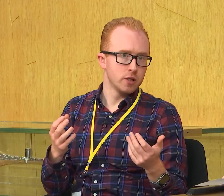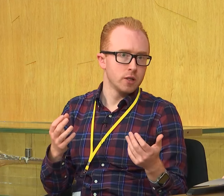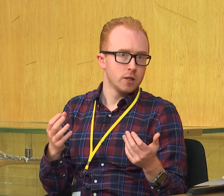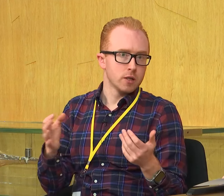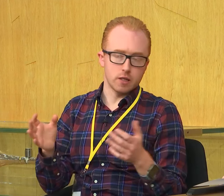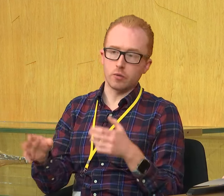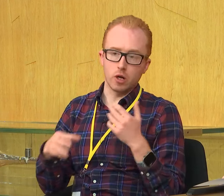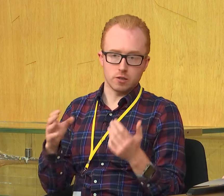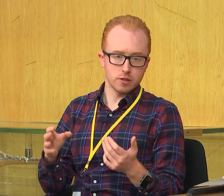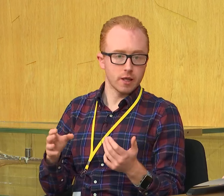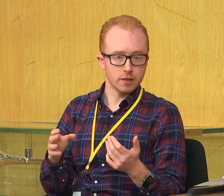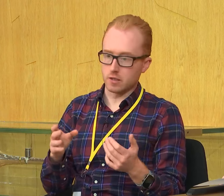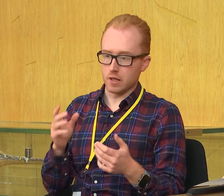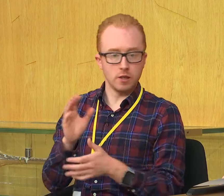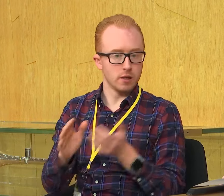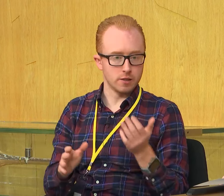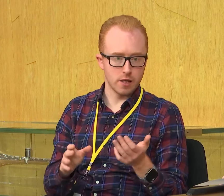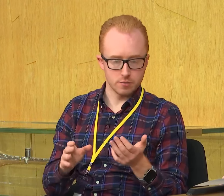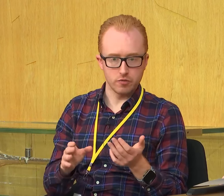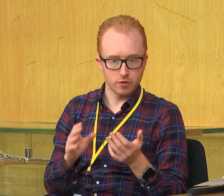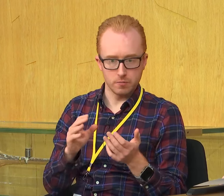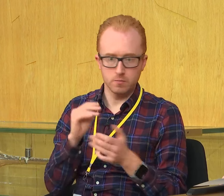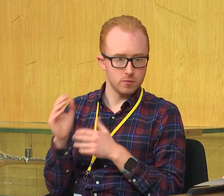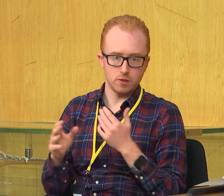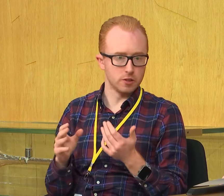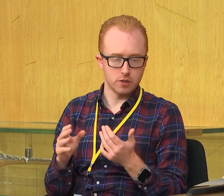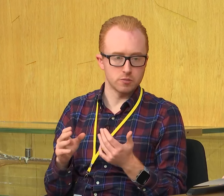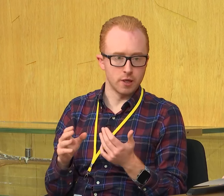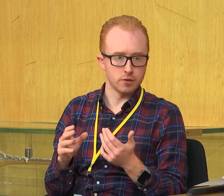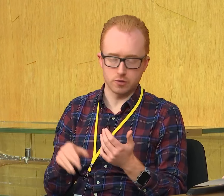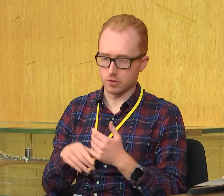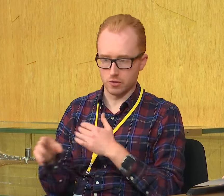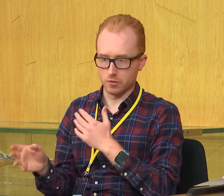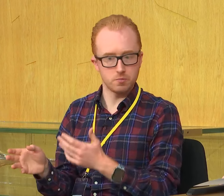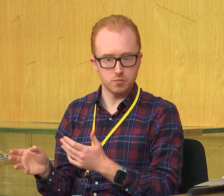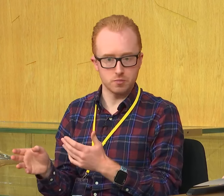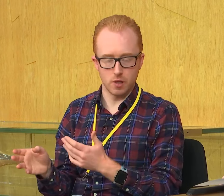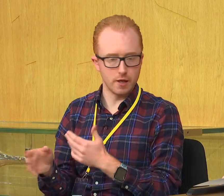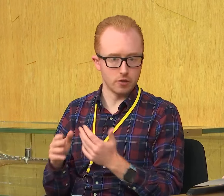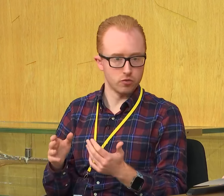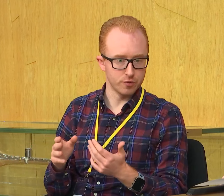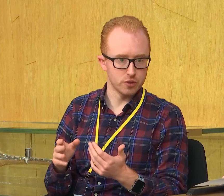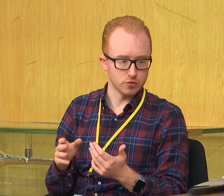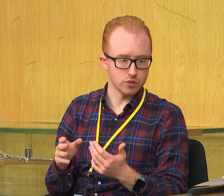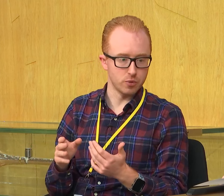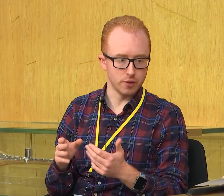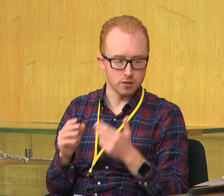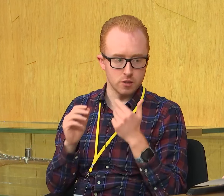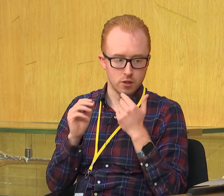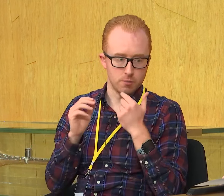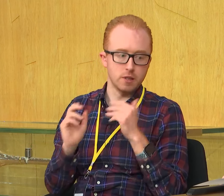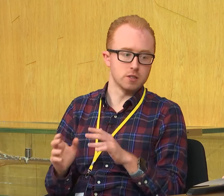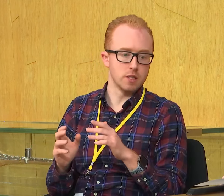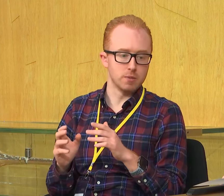involved in regards to getting, say, an assessment for an autism diagnosis or any other form of additional support